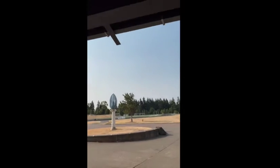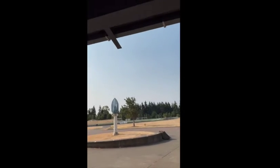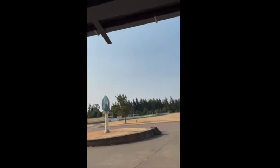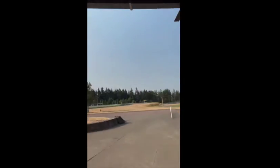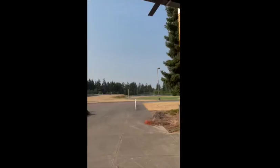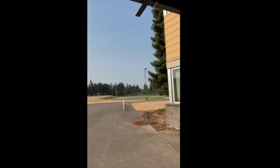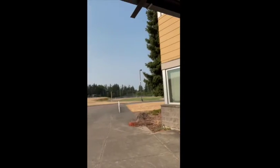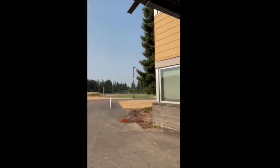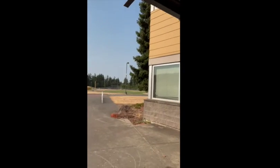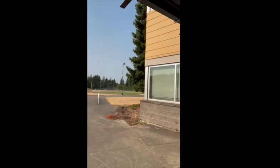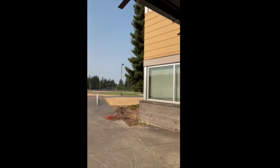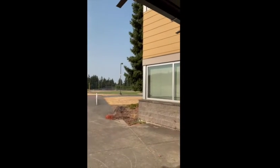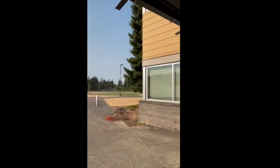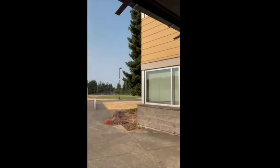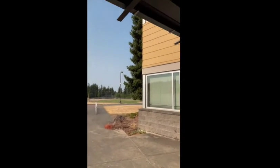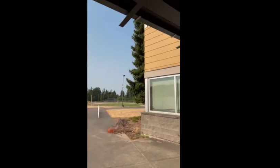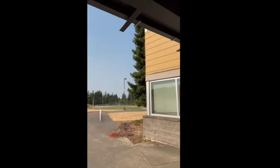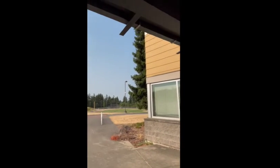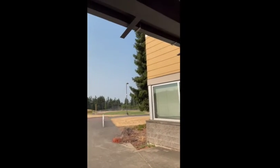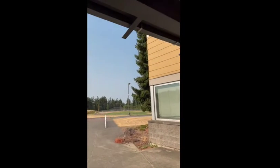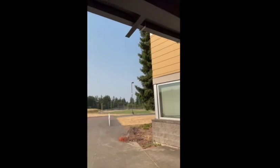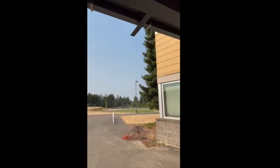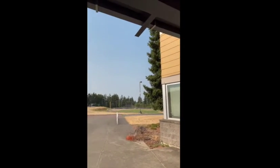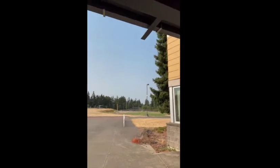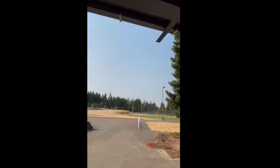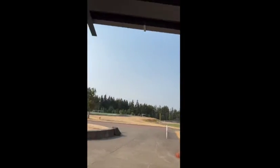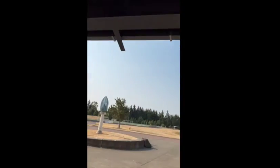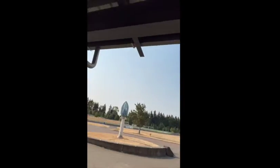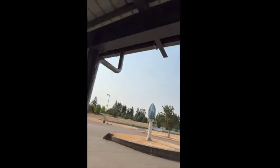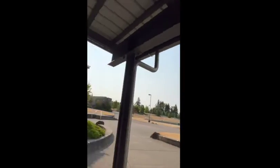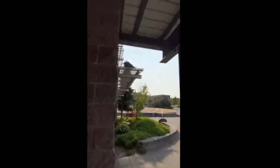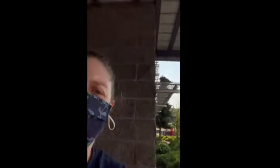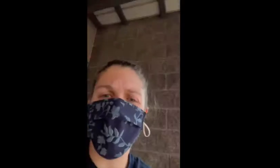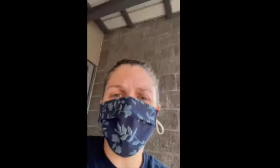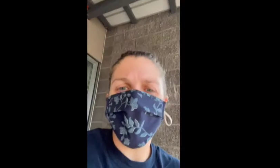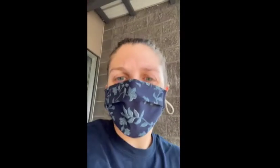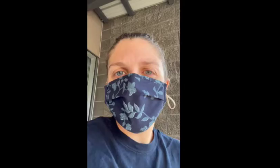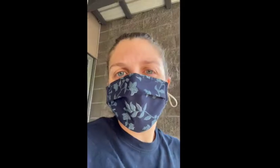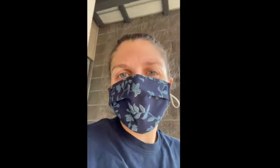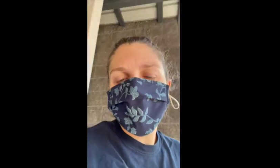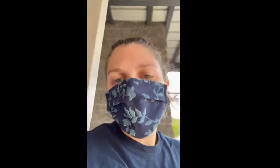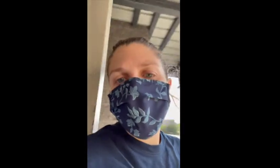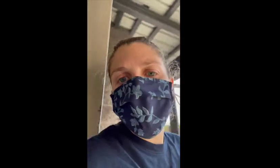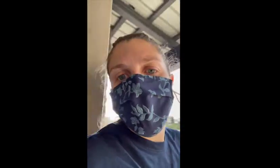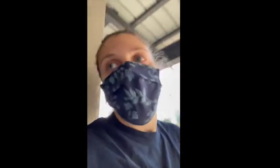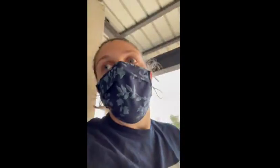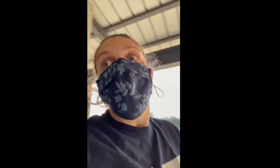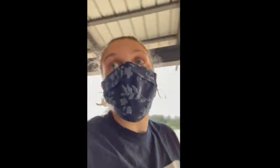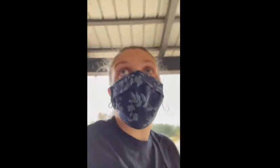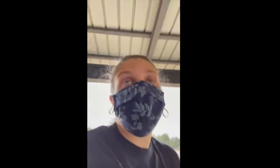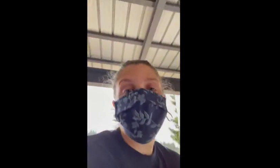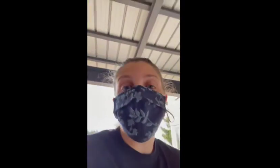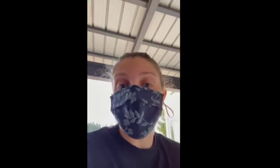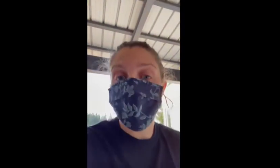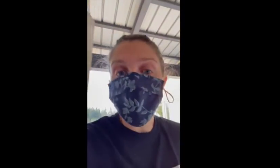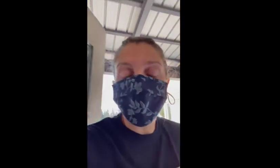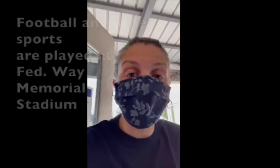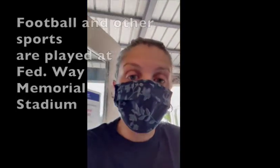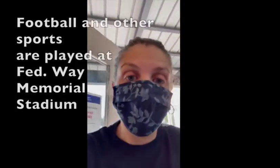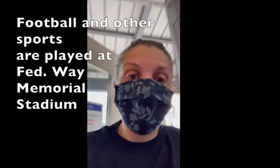fields. There is our softball field, and way down there is the baseball field. One thing to know, if you are new